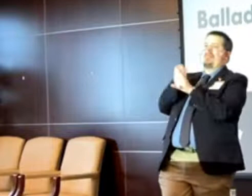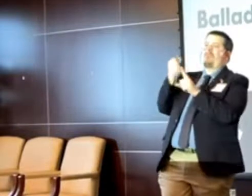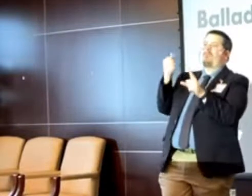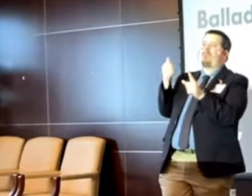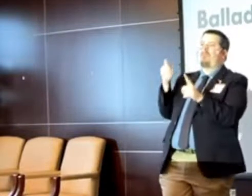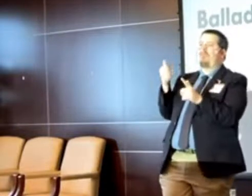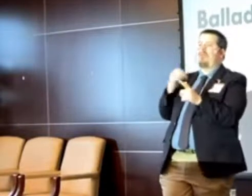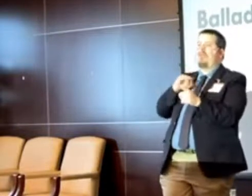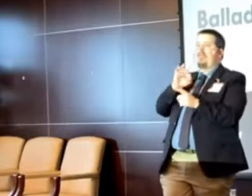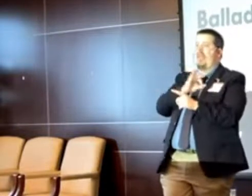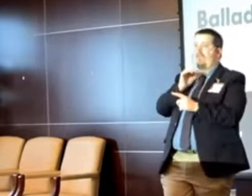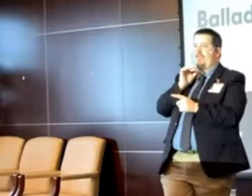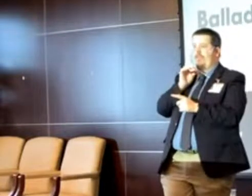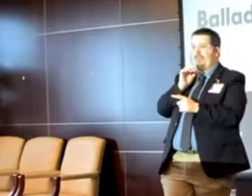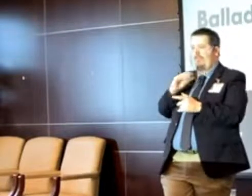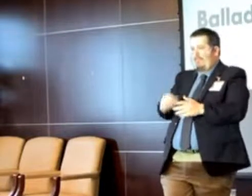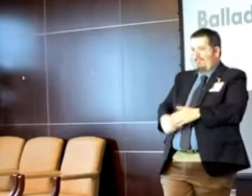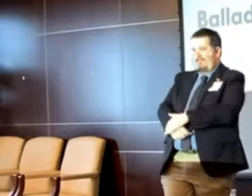difference in staffing.